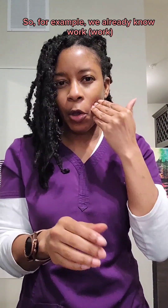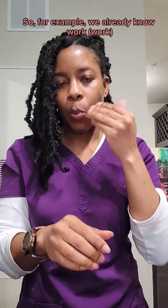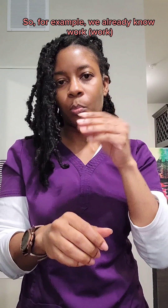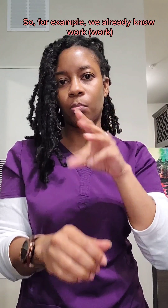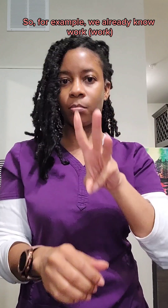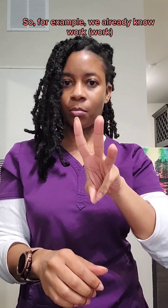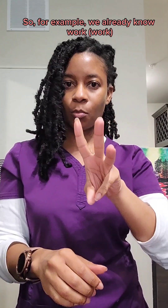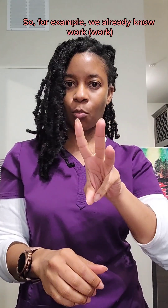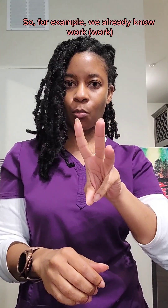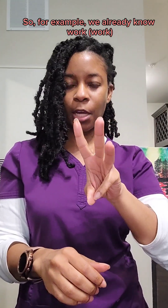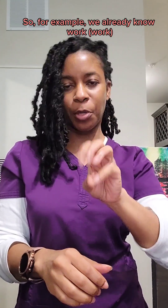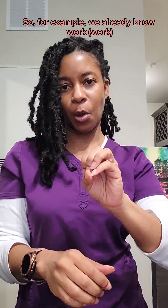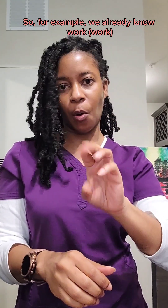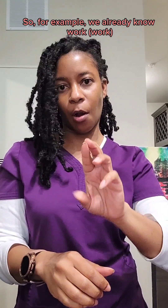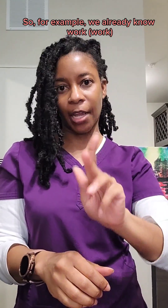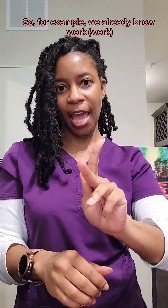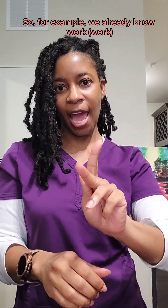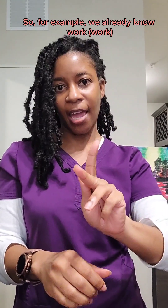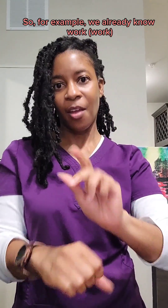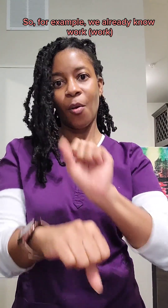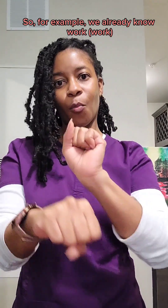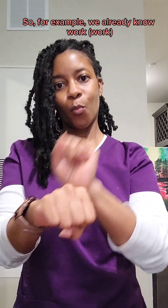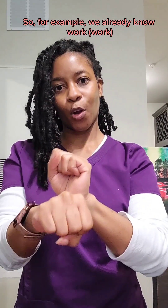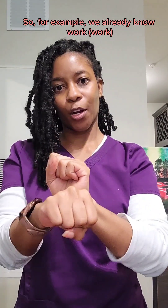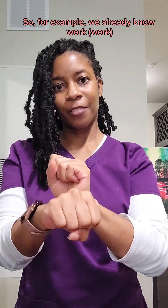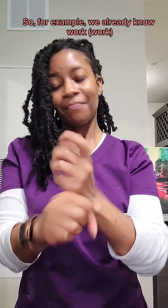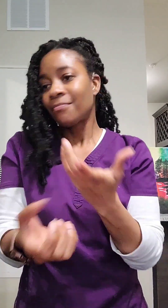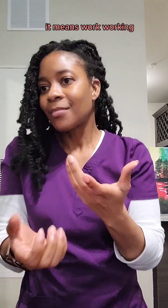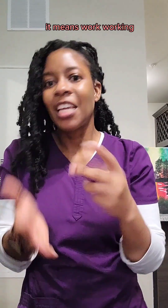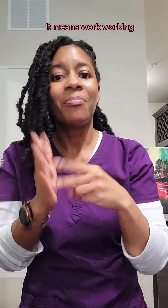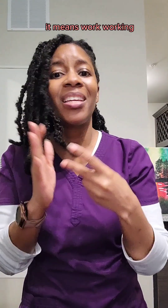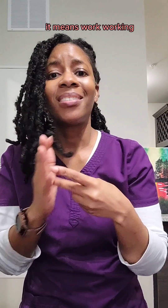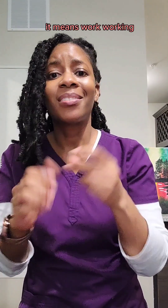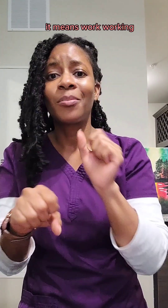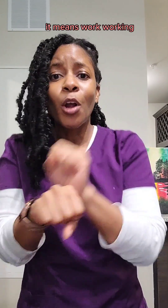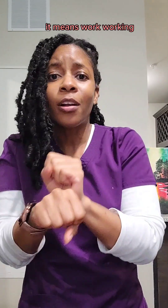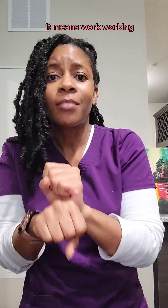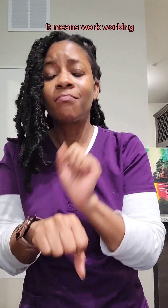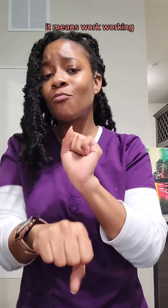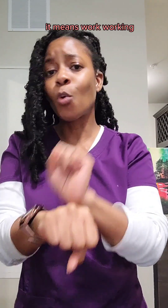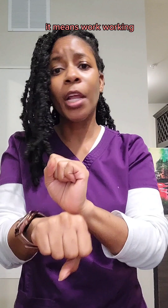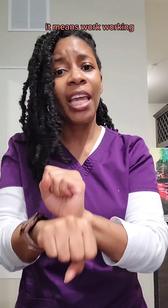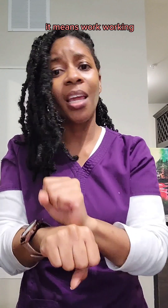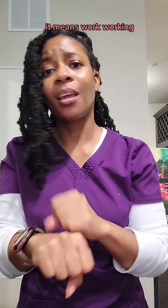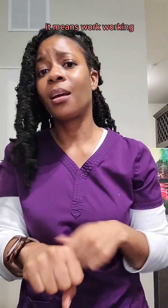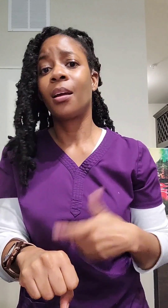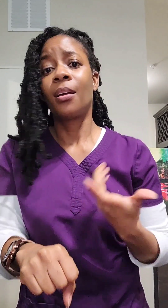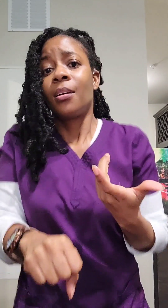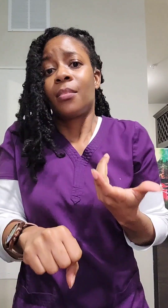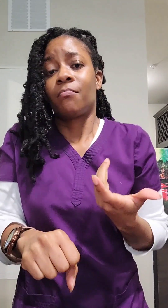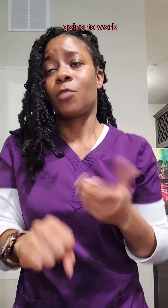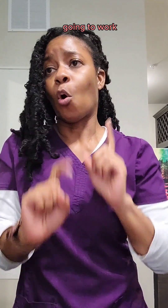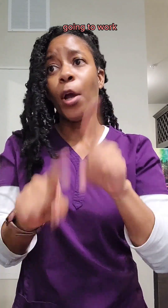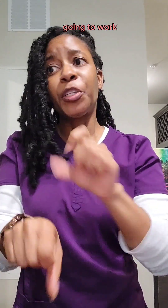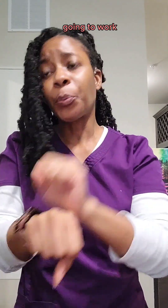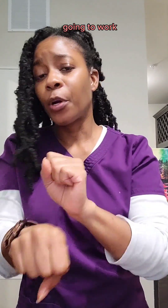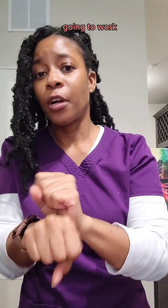know W-O-R-K, work. It means work. Working, going to work,